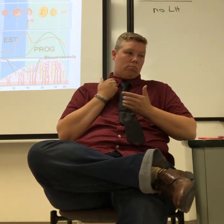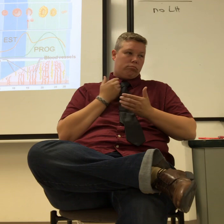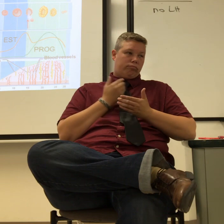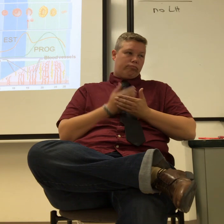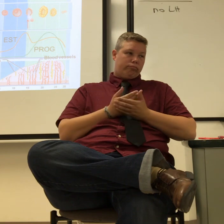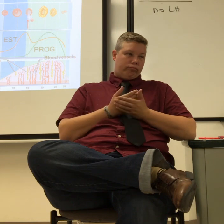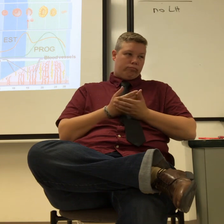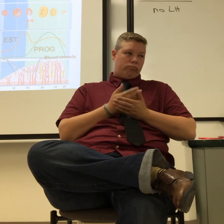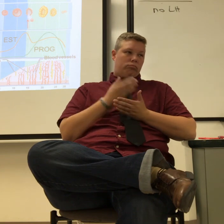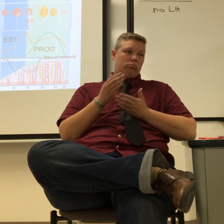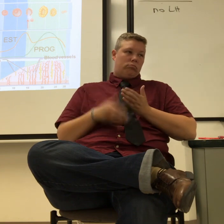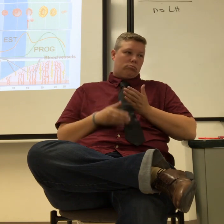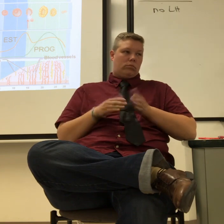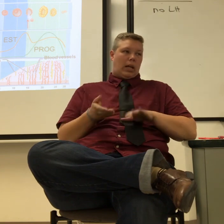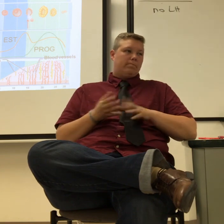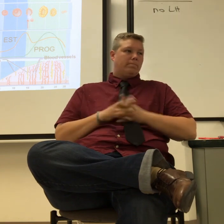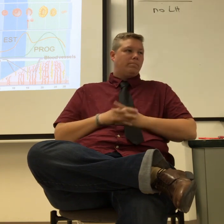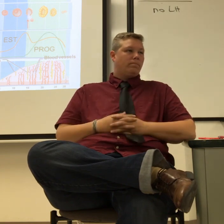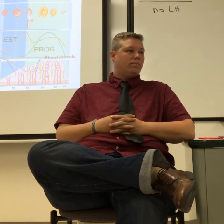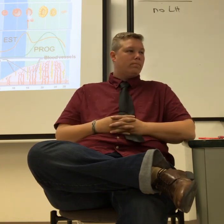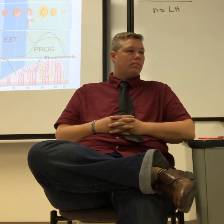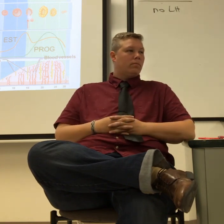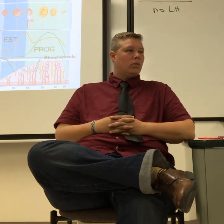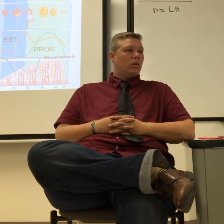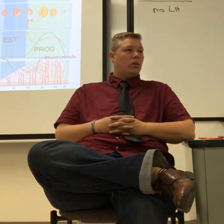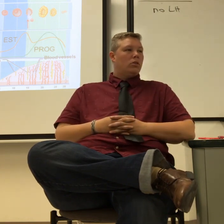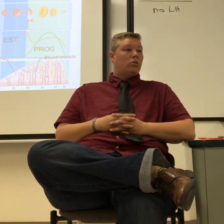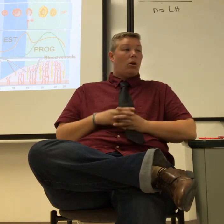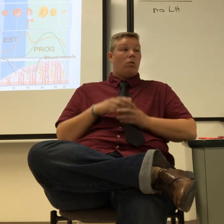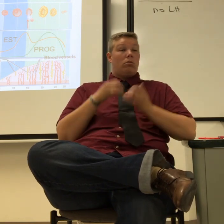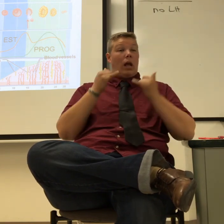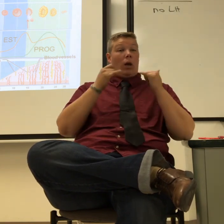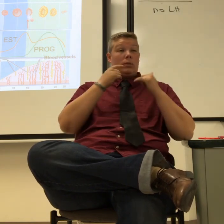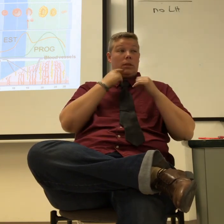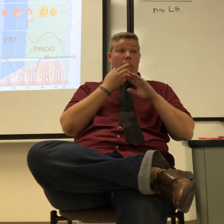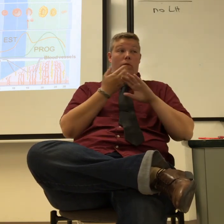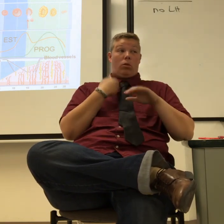lifespan. And so as I said before, there's no LH,